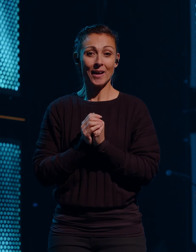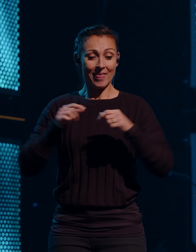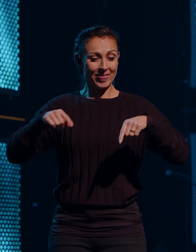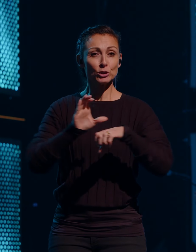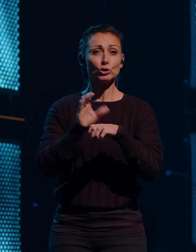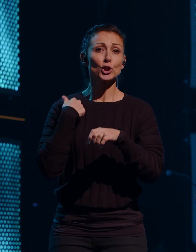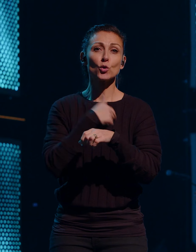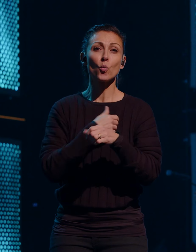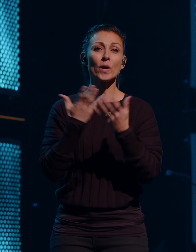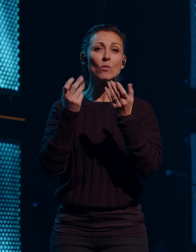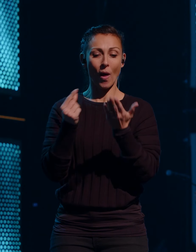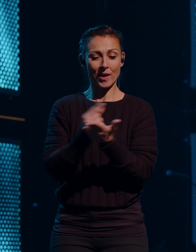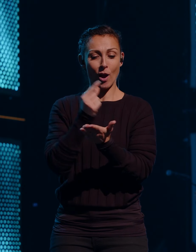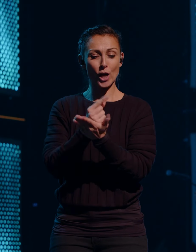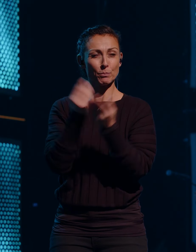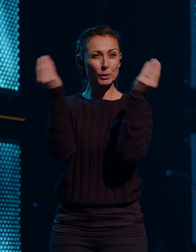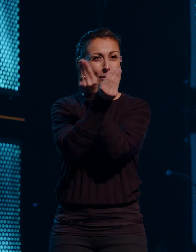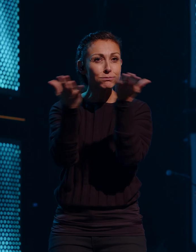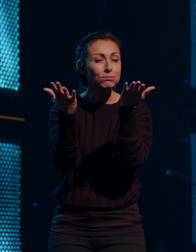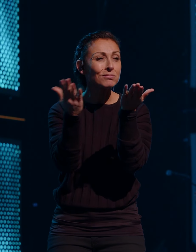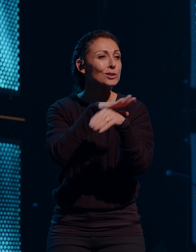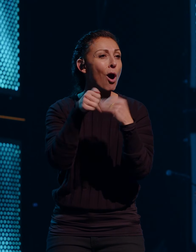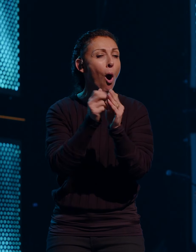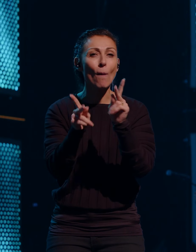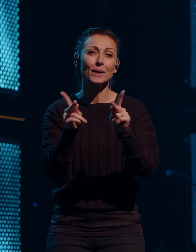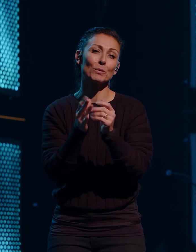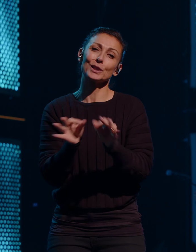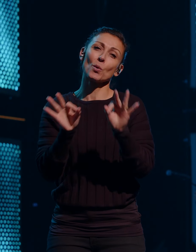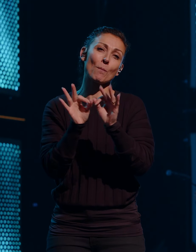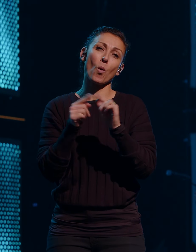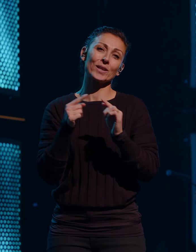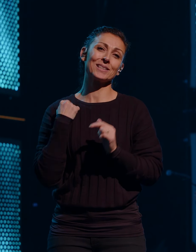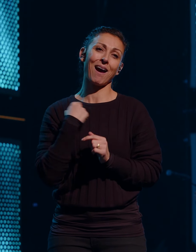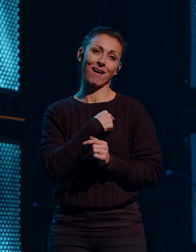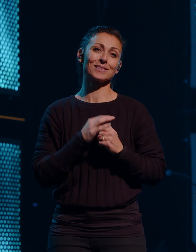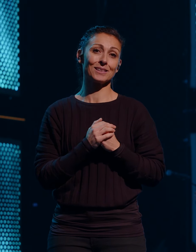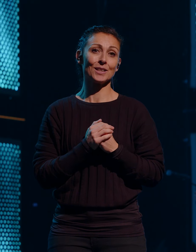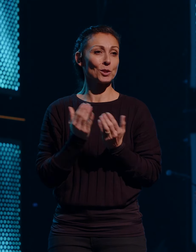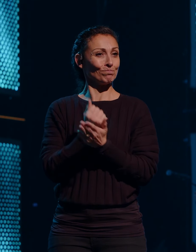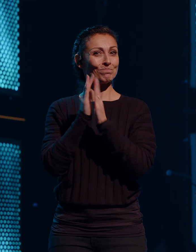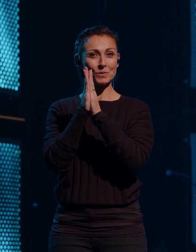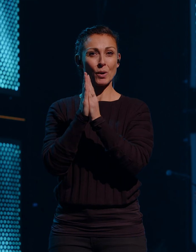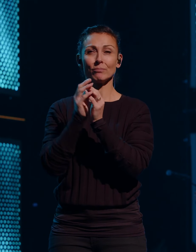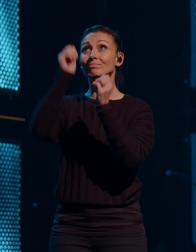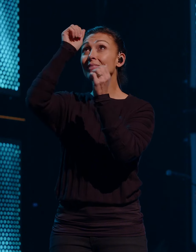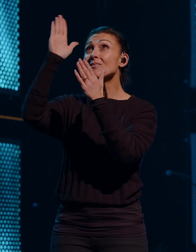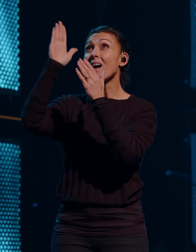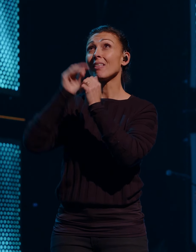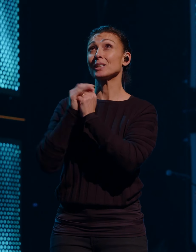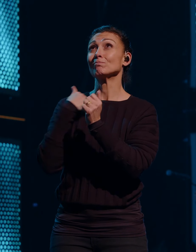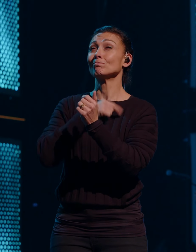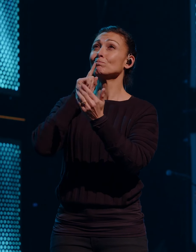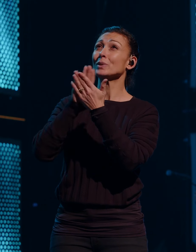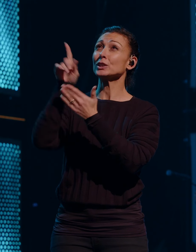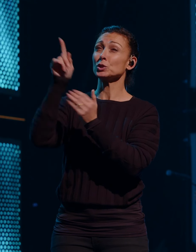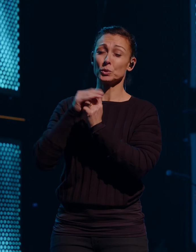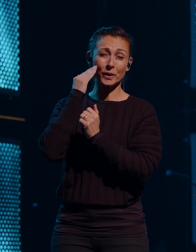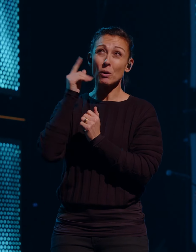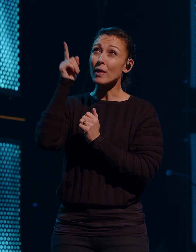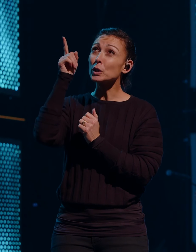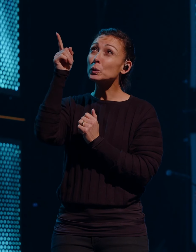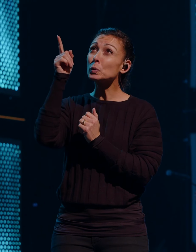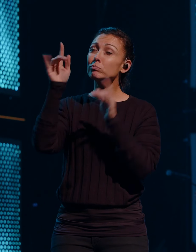all people, and that is so important to who we are. Would you pray with me? Father, we come before you and we praise you. We know that you love every single